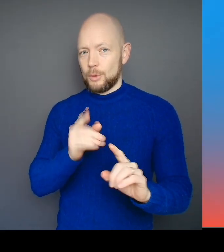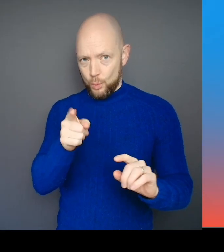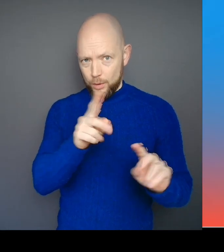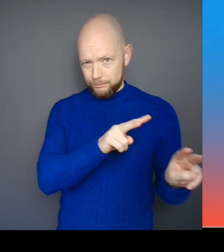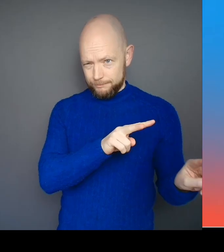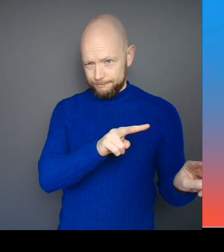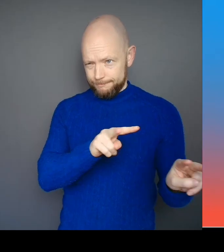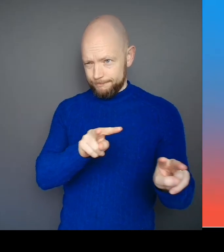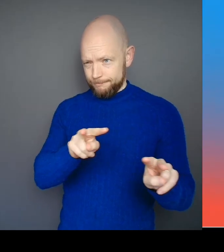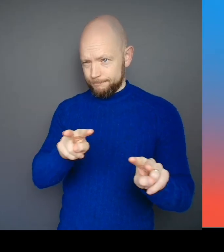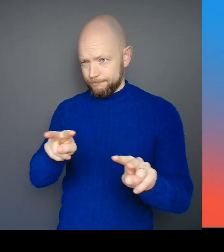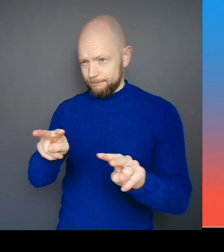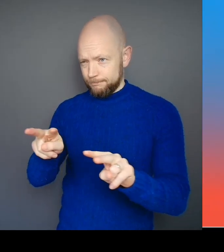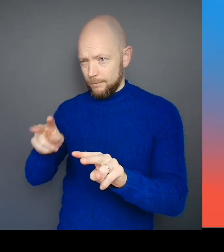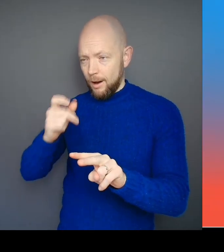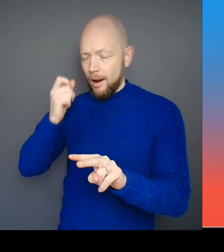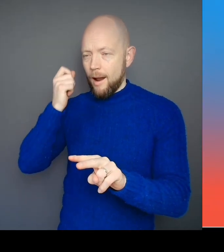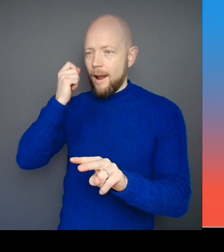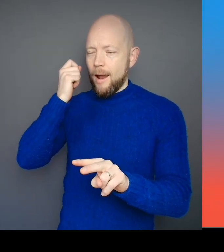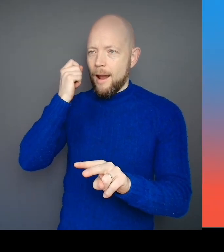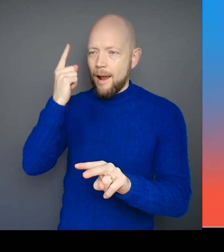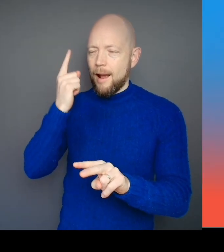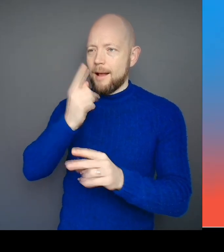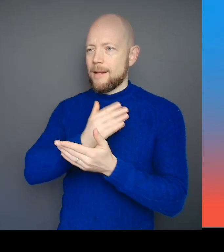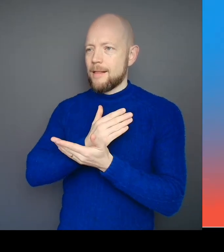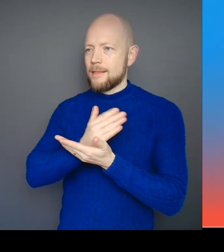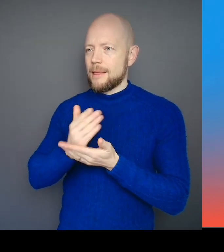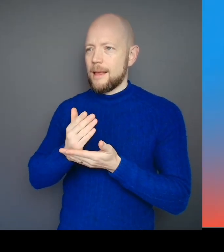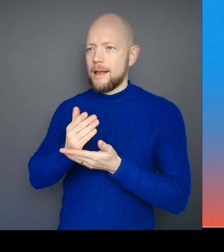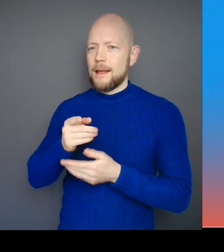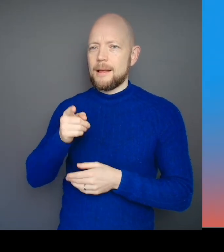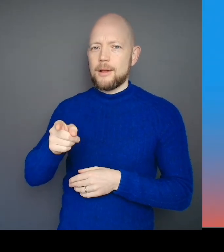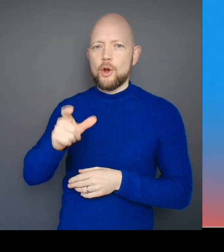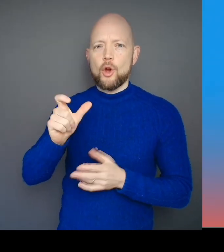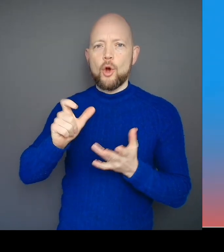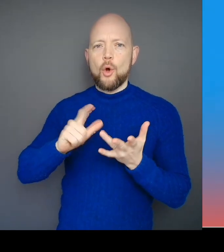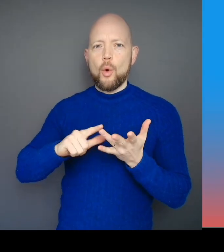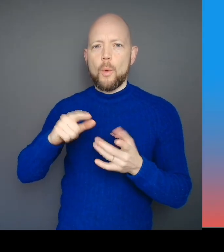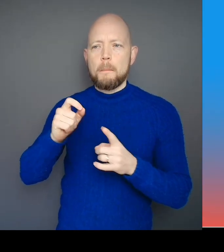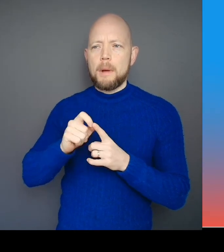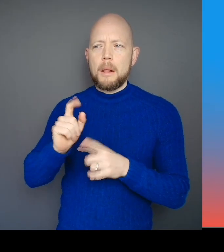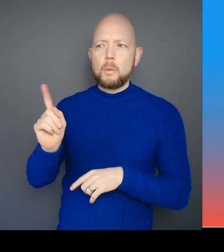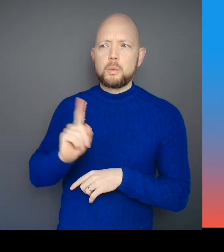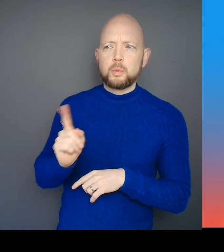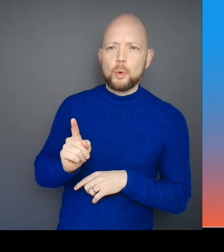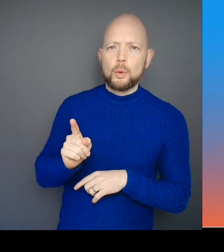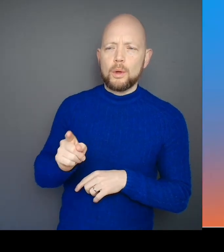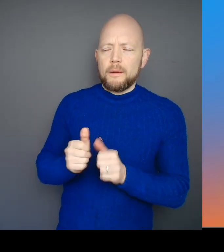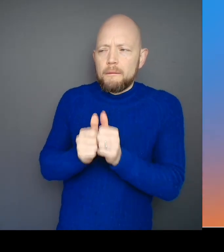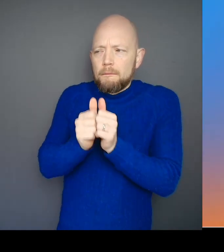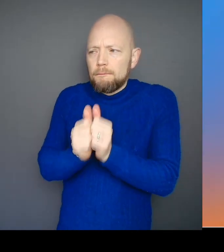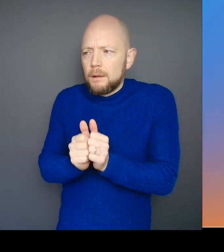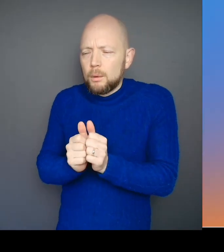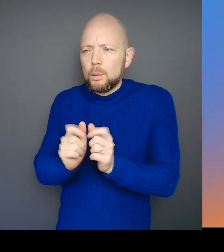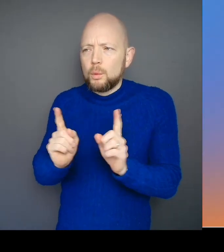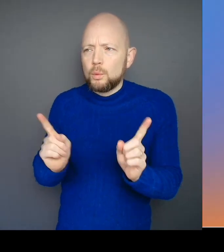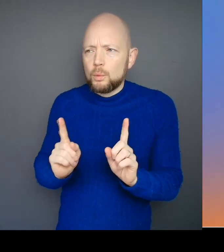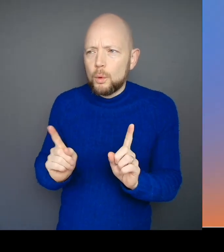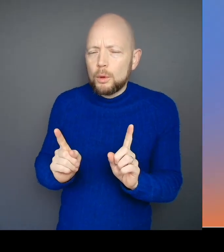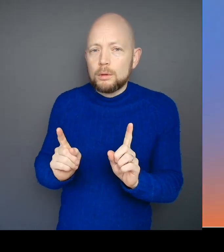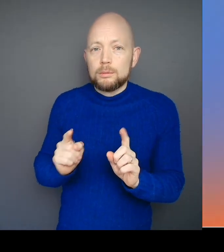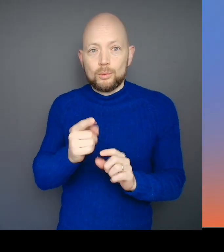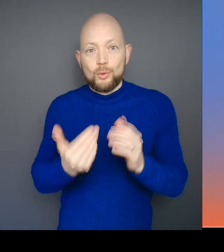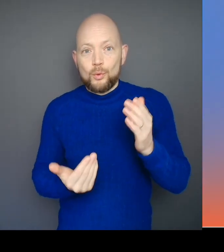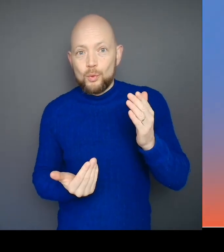to this goal together, is that by the end of this video, you will understand not just what this is and how to use it, but how to get value from